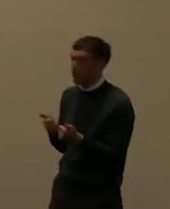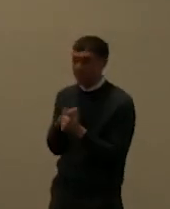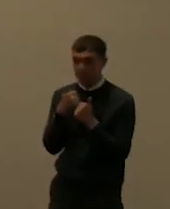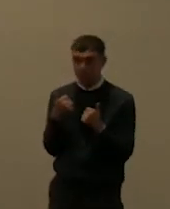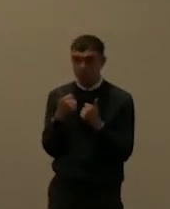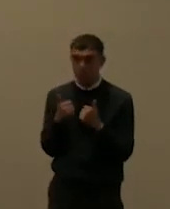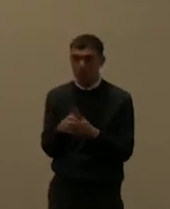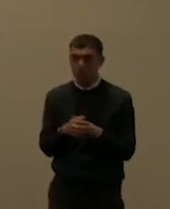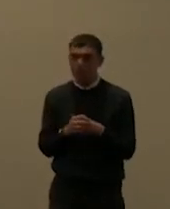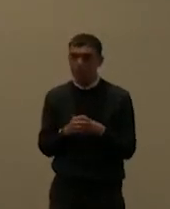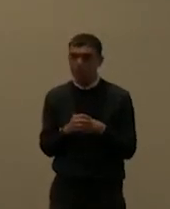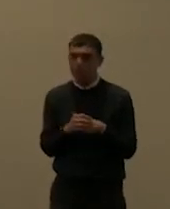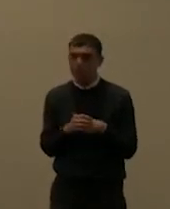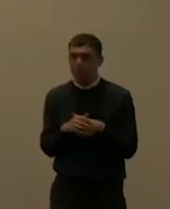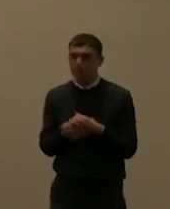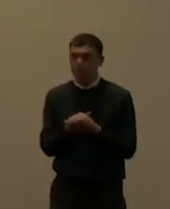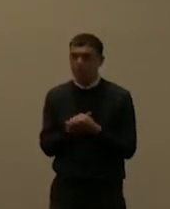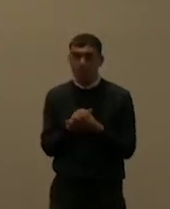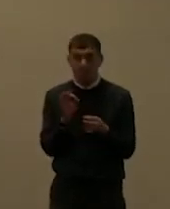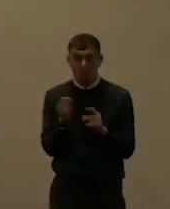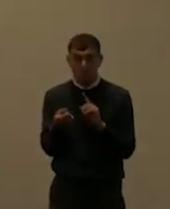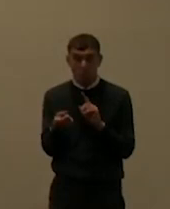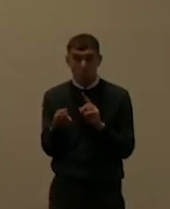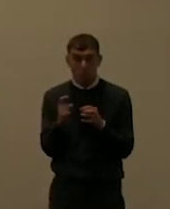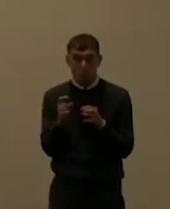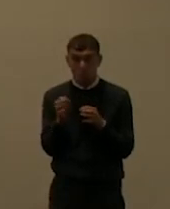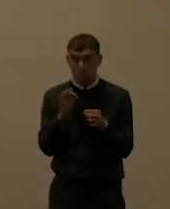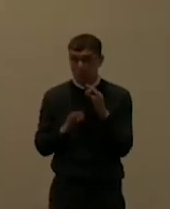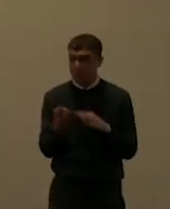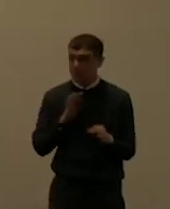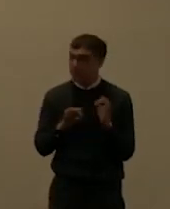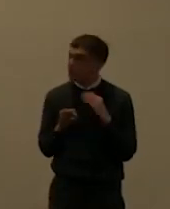Good. If there are no questions available,